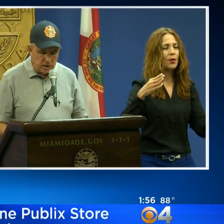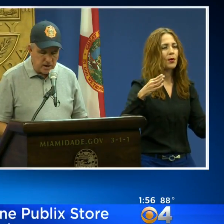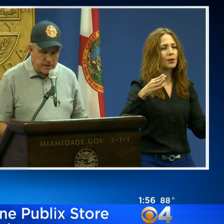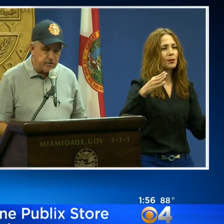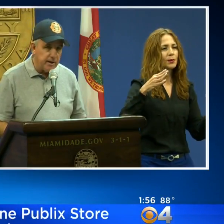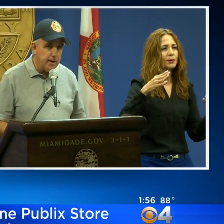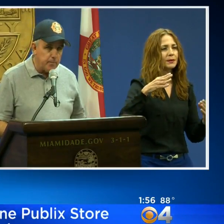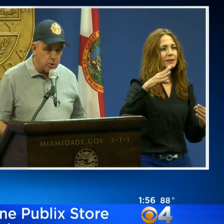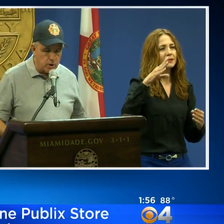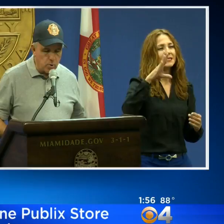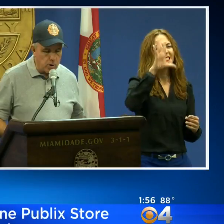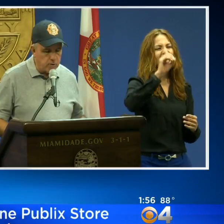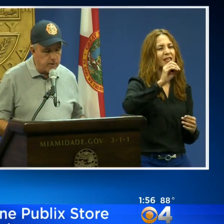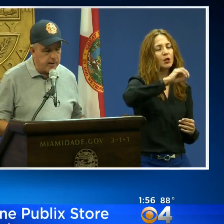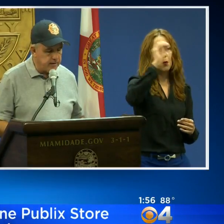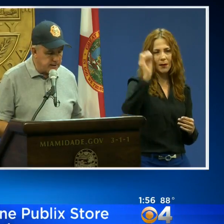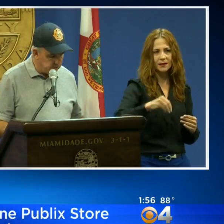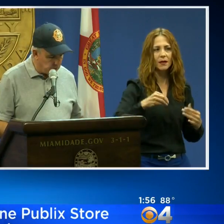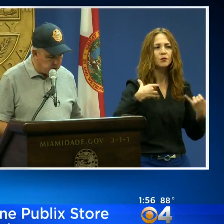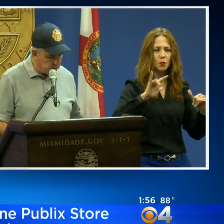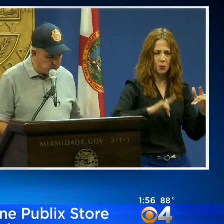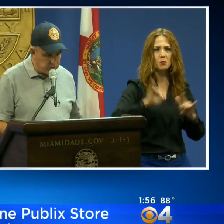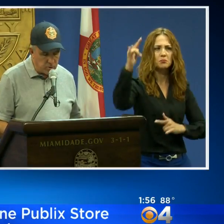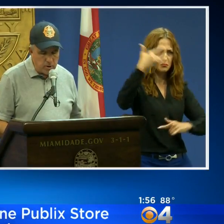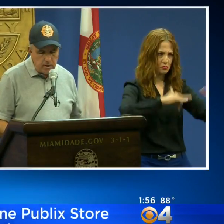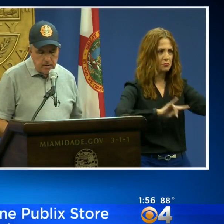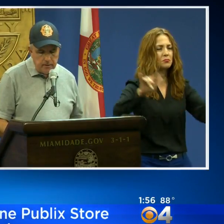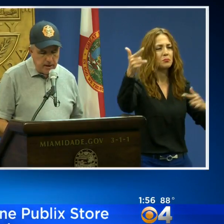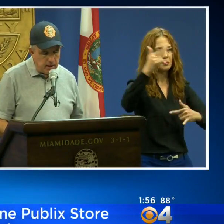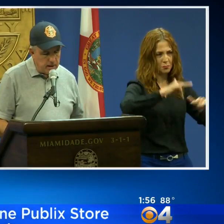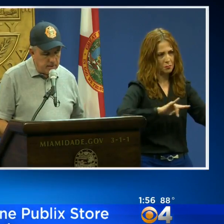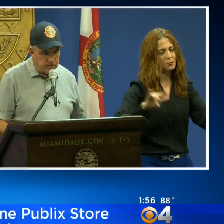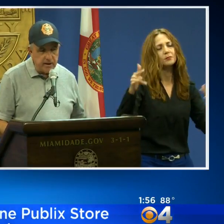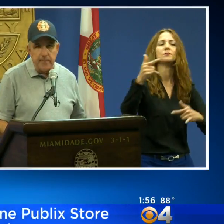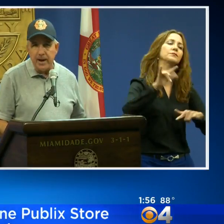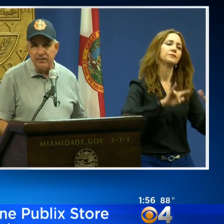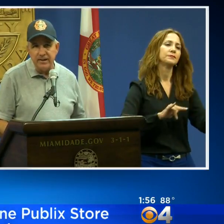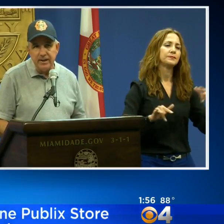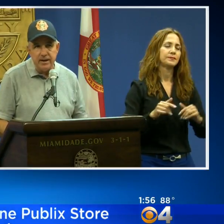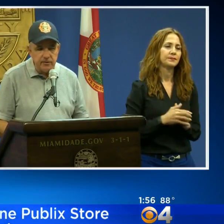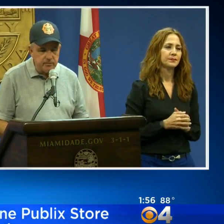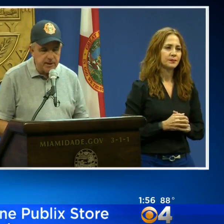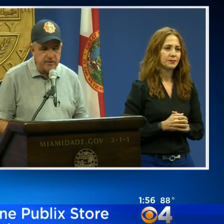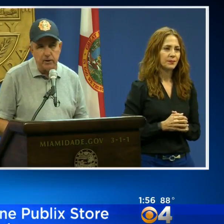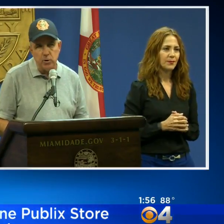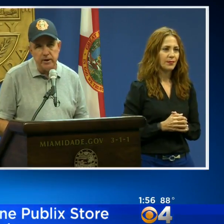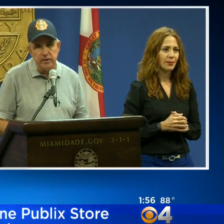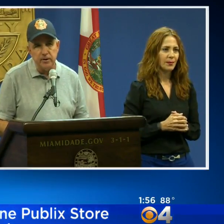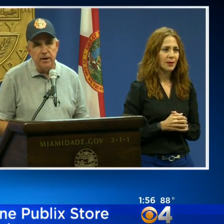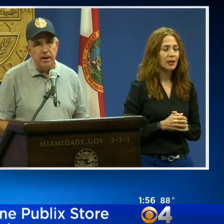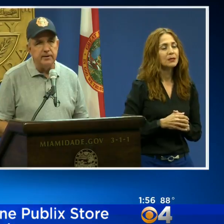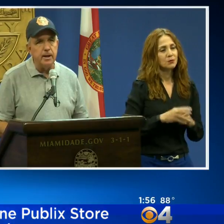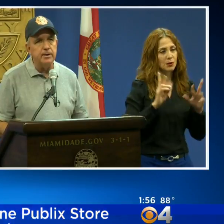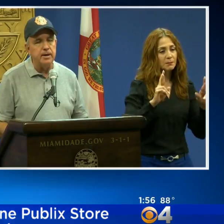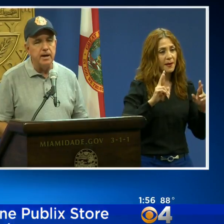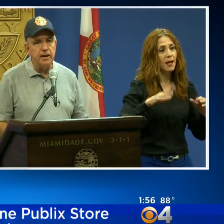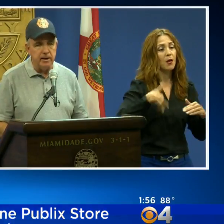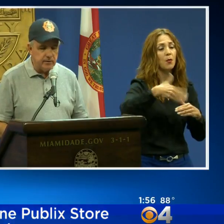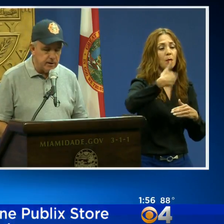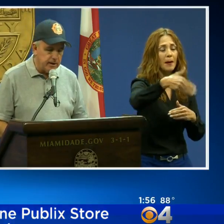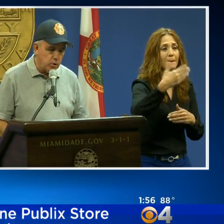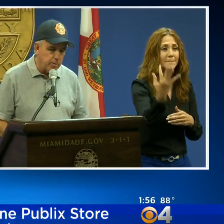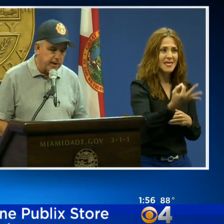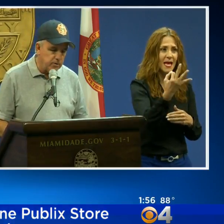the priority right now is cleaning our streets. And we want to leave you with this message from Miami-Dade Mayor Carlos Gimenez, saying that during times